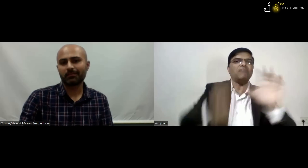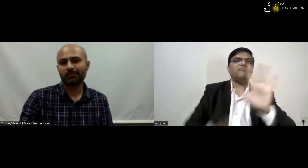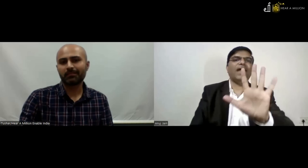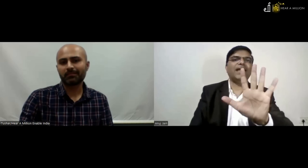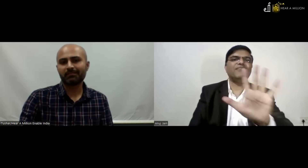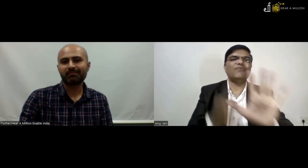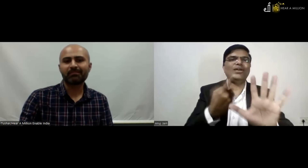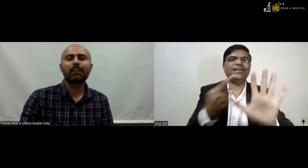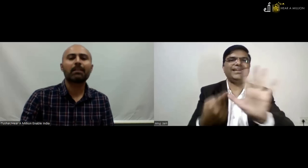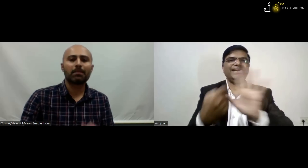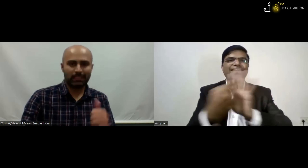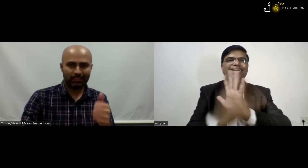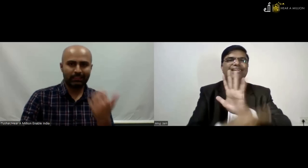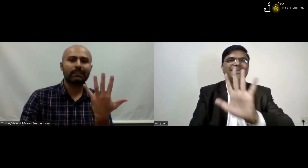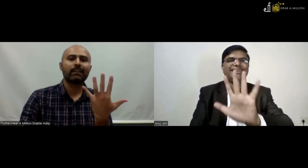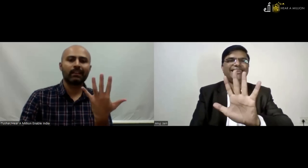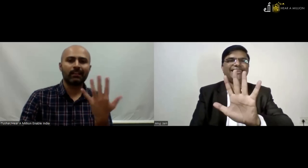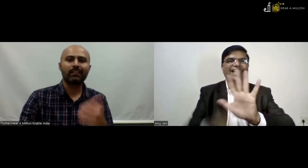is still, I mean,